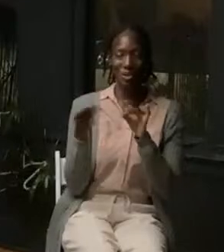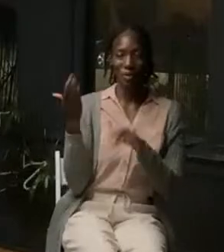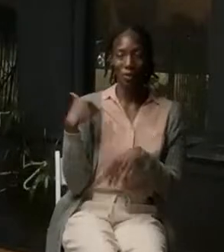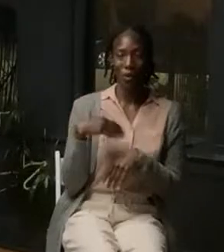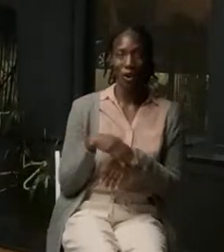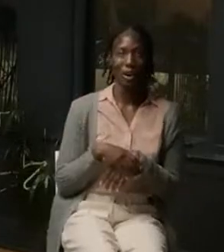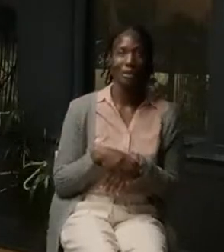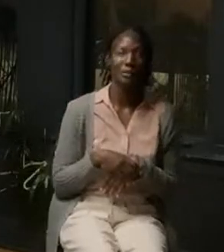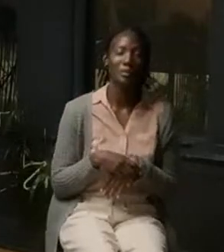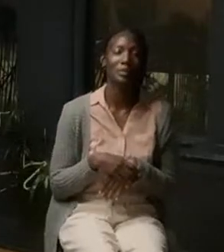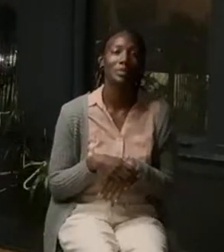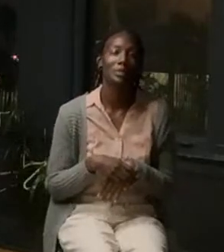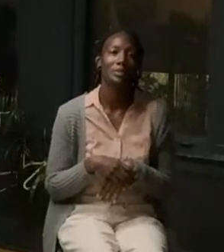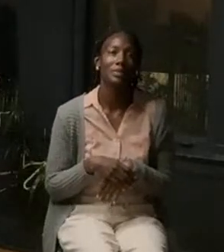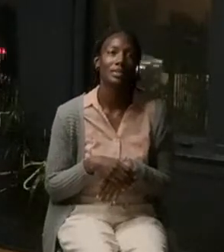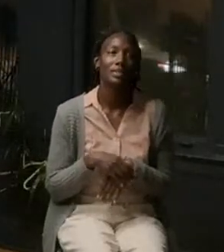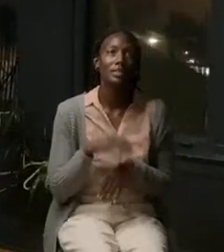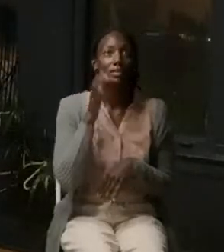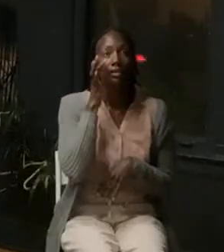I